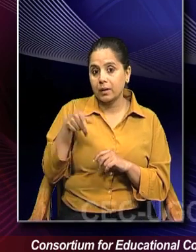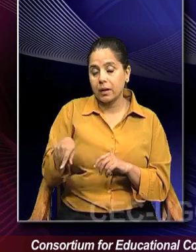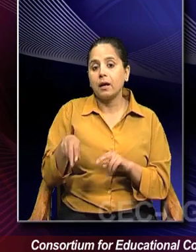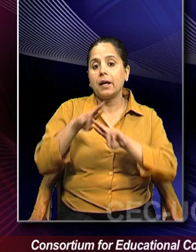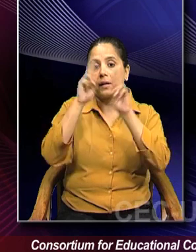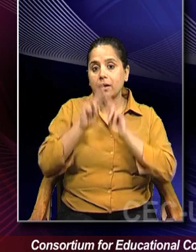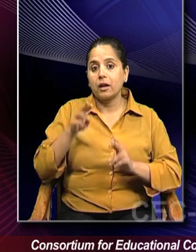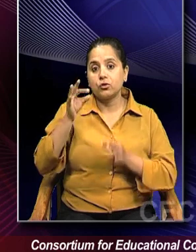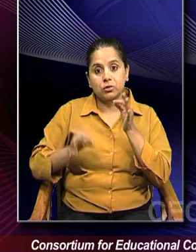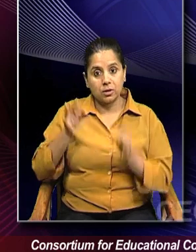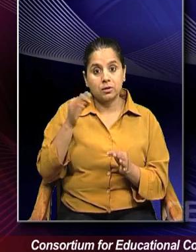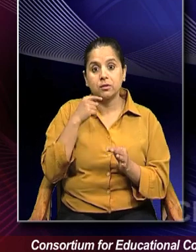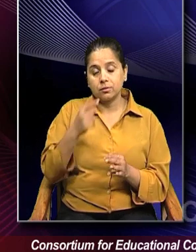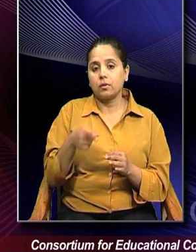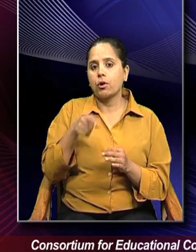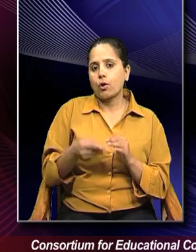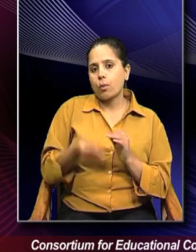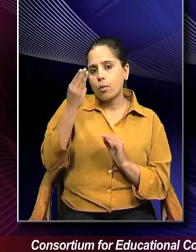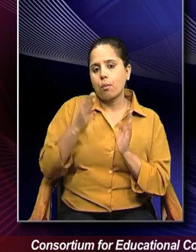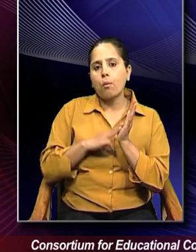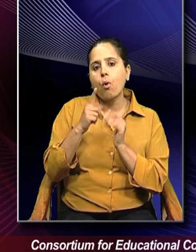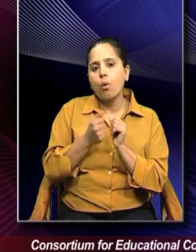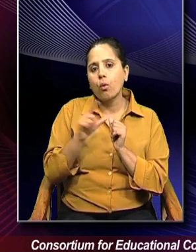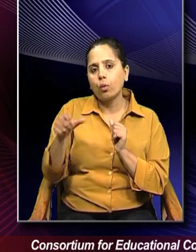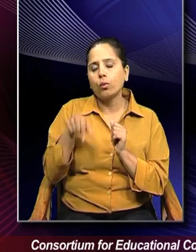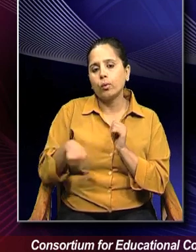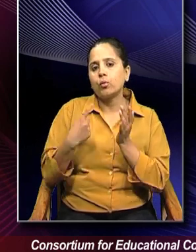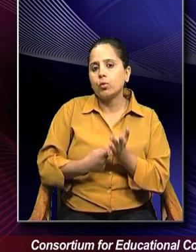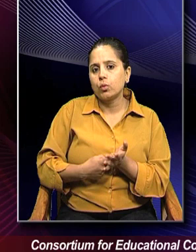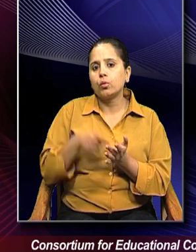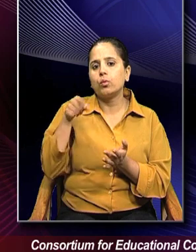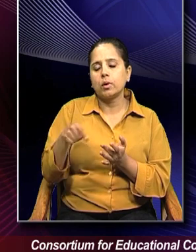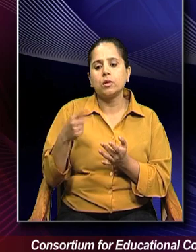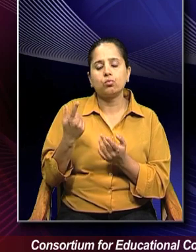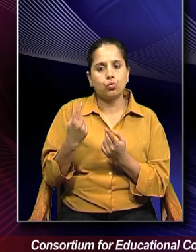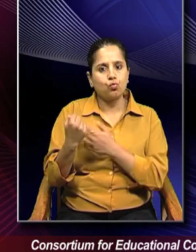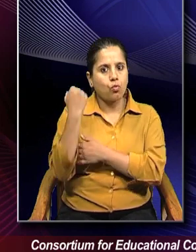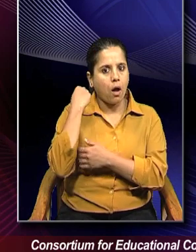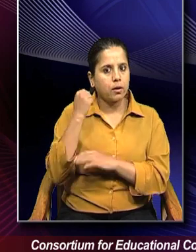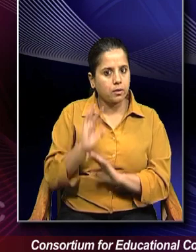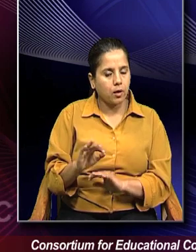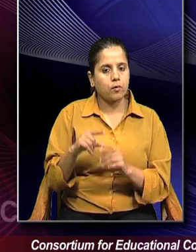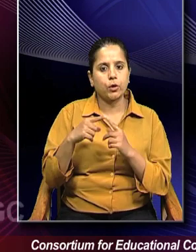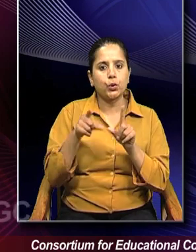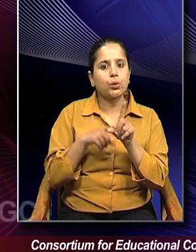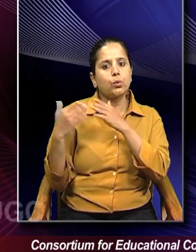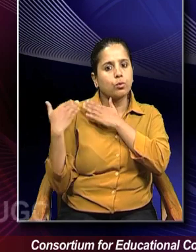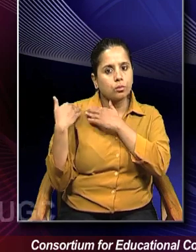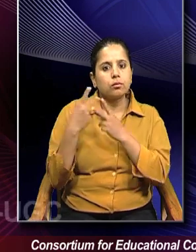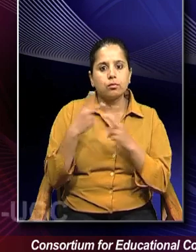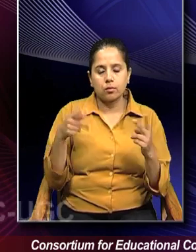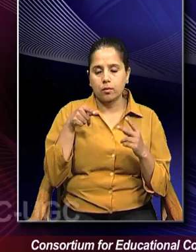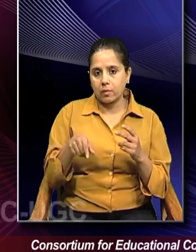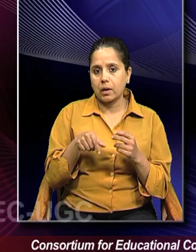justice consists of moral rules which confer rights and duties upon states